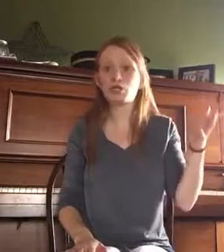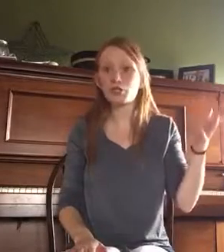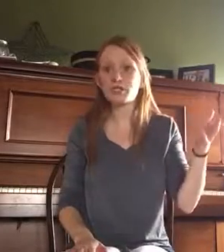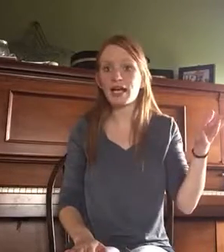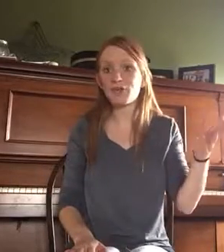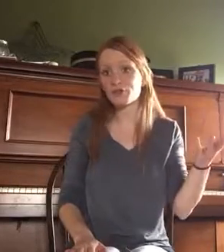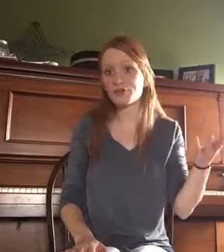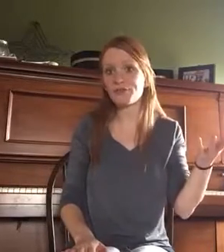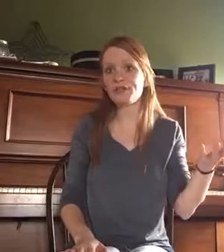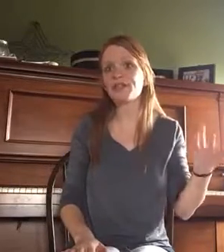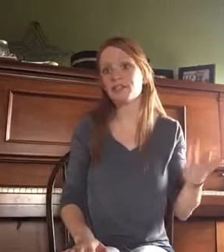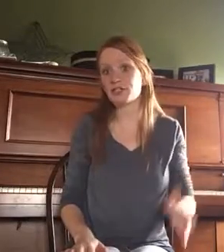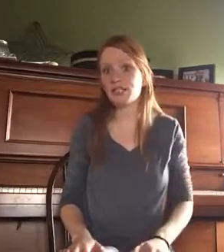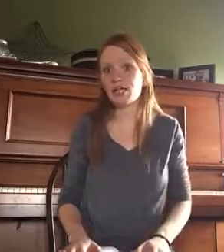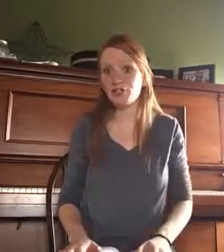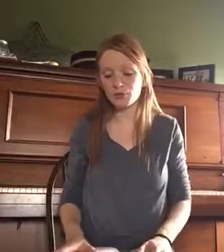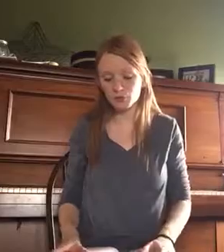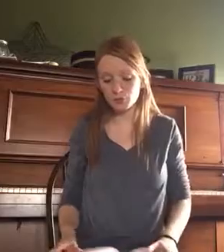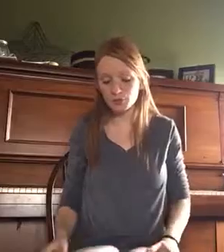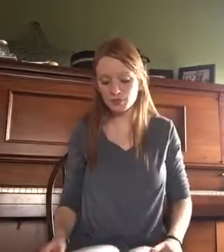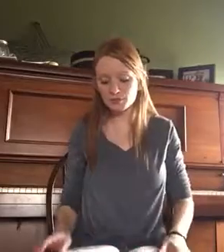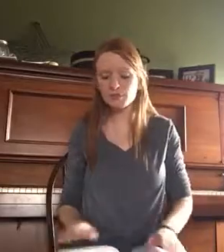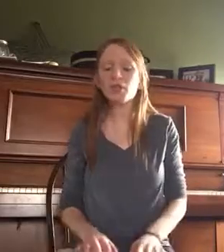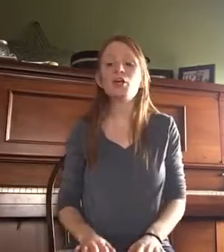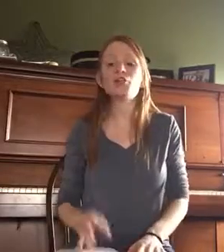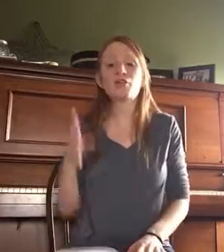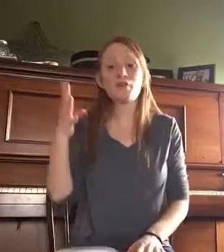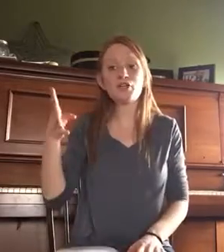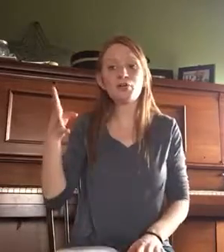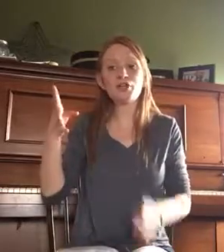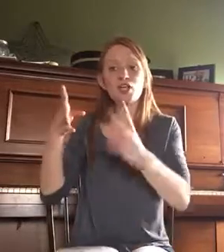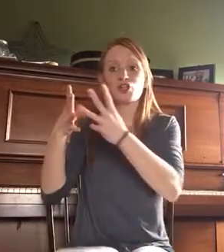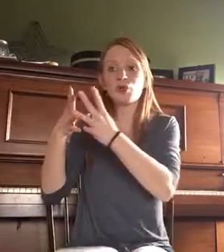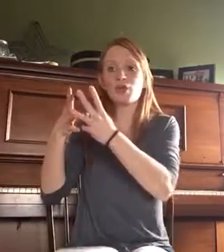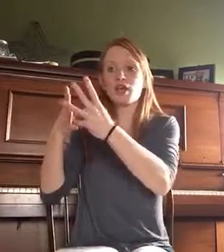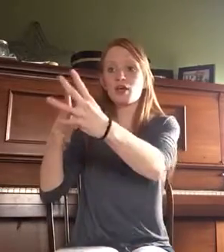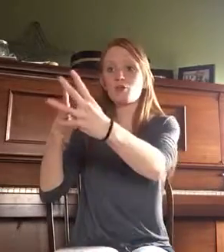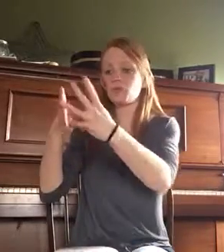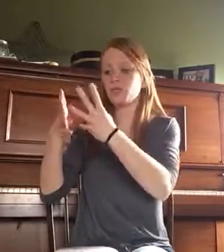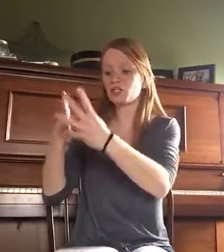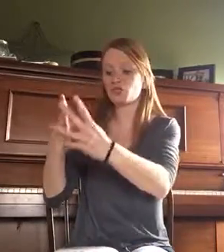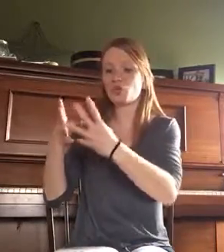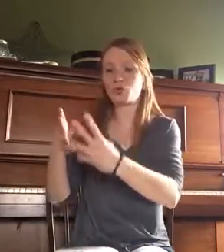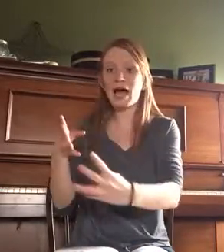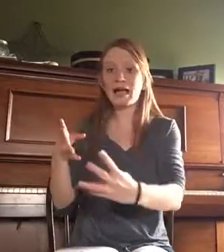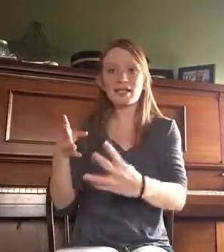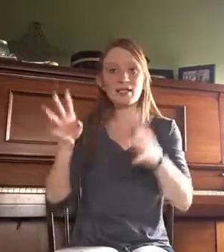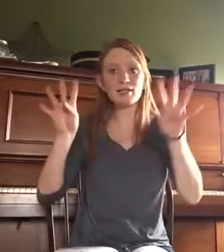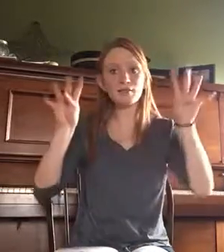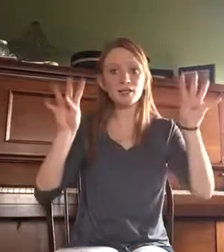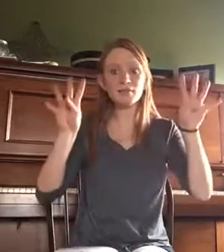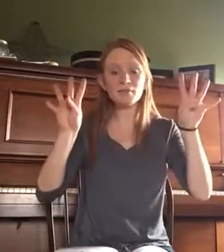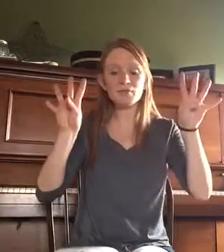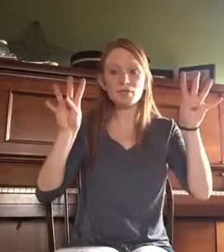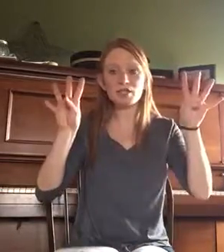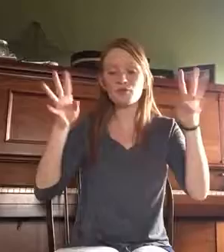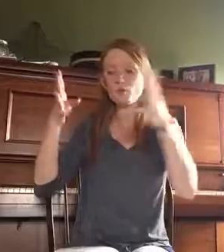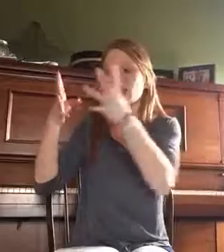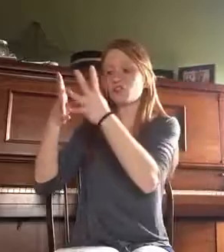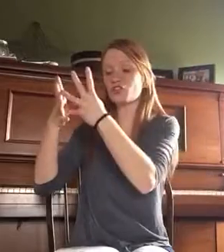looks like on the surface, these are signs you could use. So that first one they show there would be to show lines on something. So that's the forehand